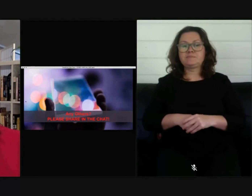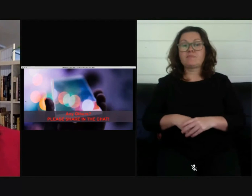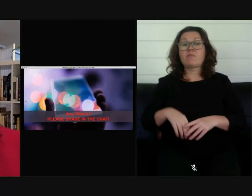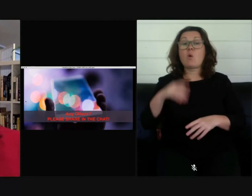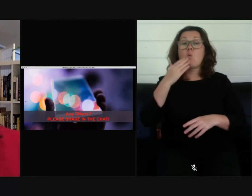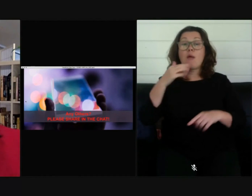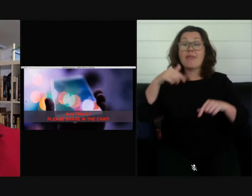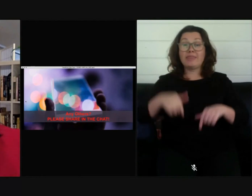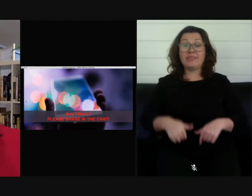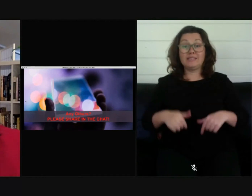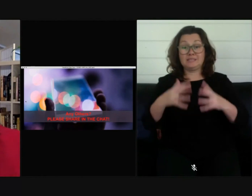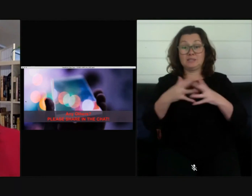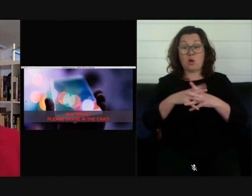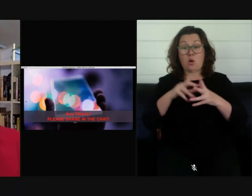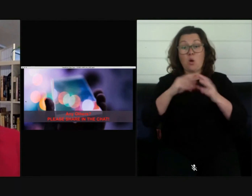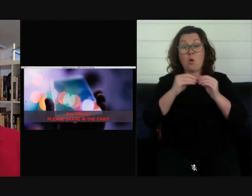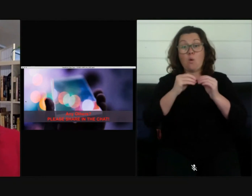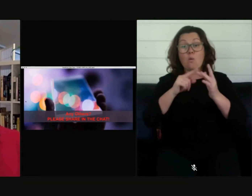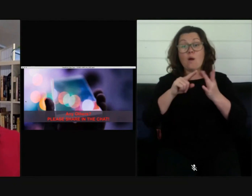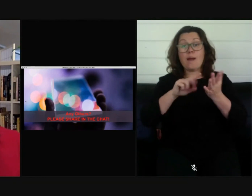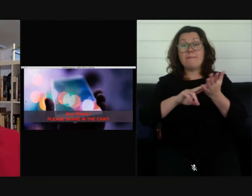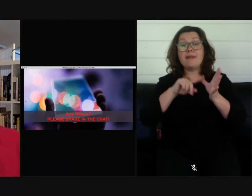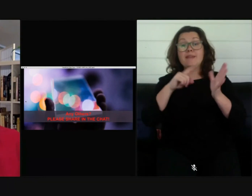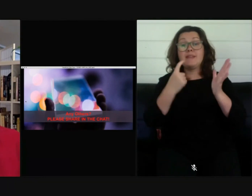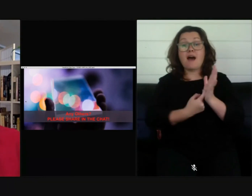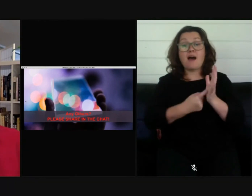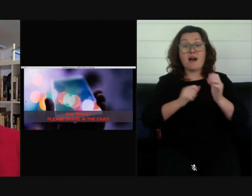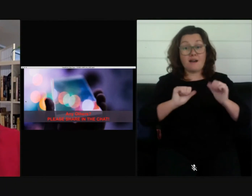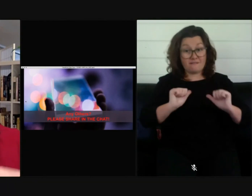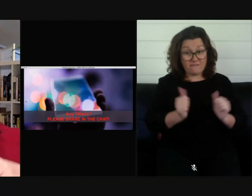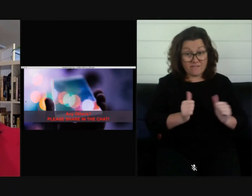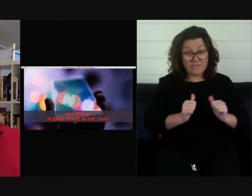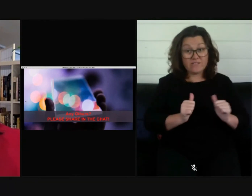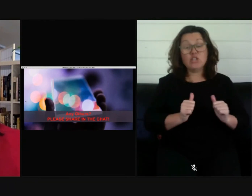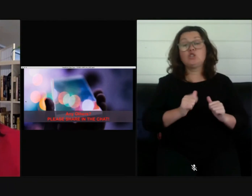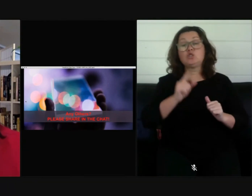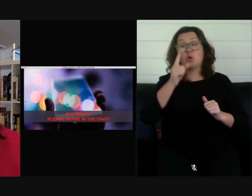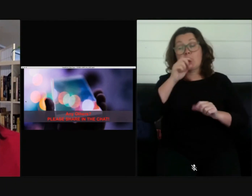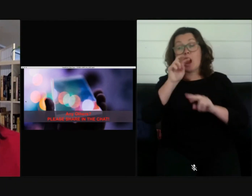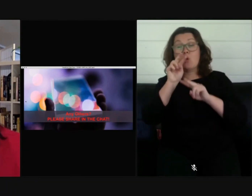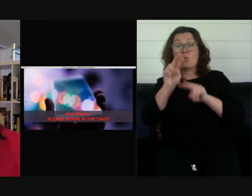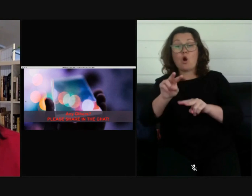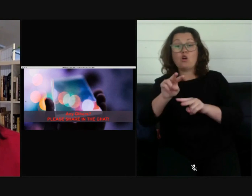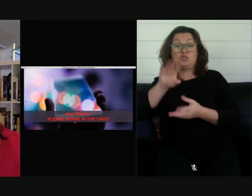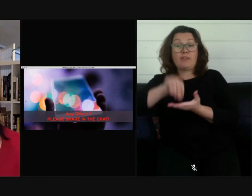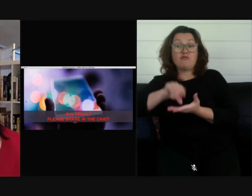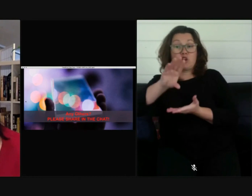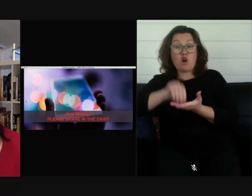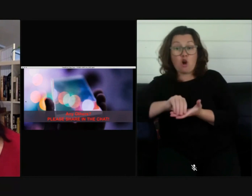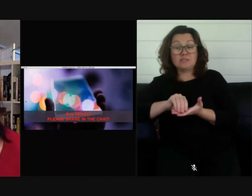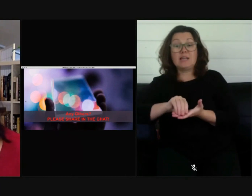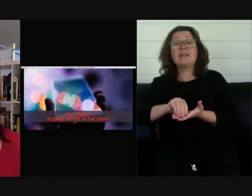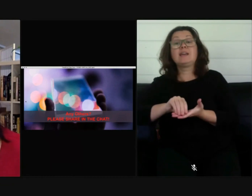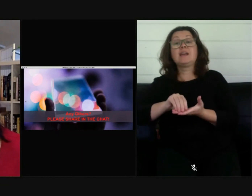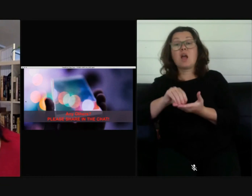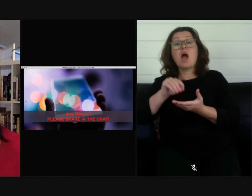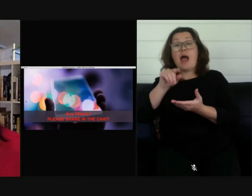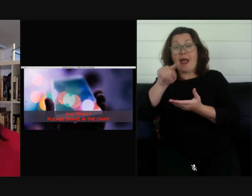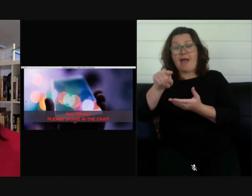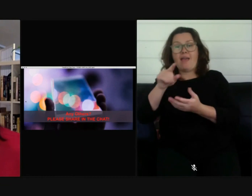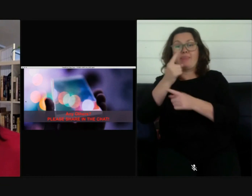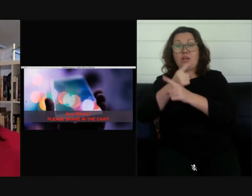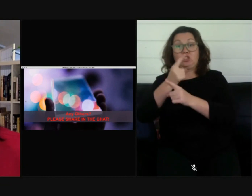is complete. So you can watch the recording back at any time. You can also look back through the chat at any time.